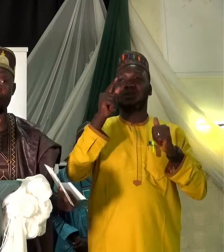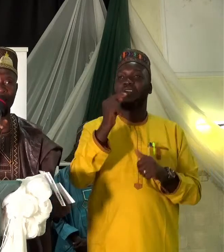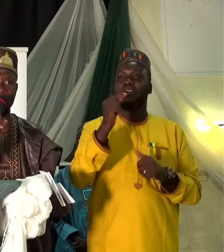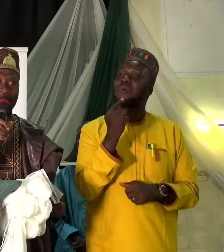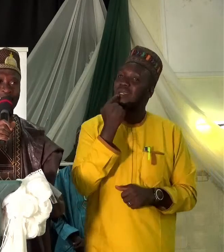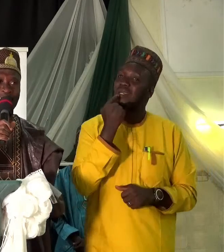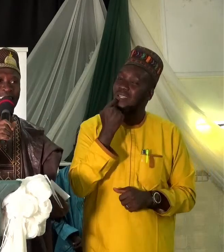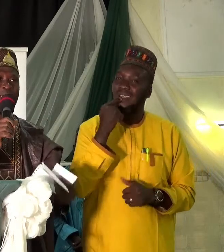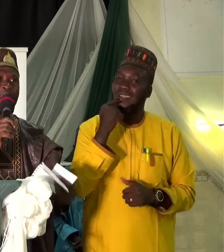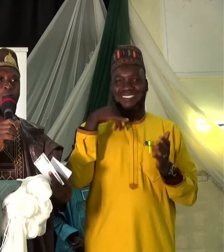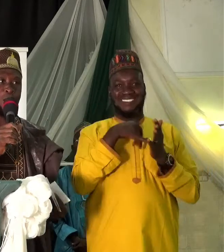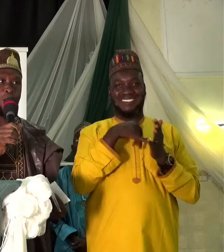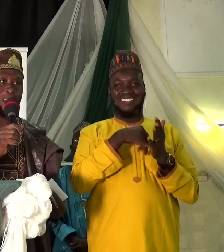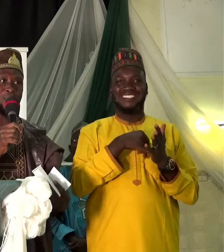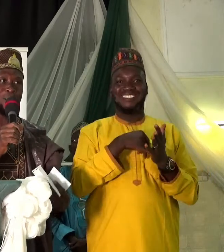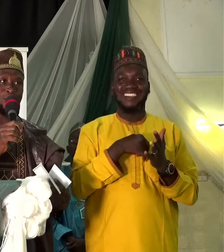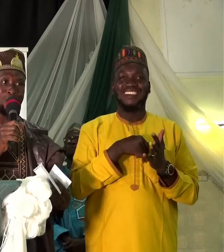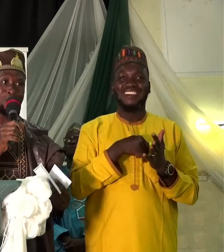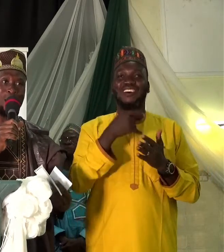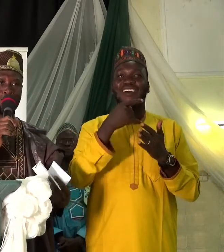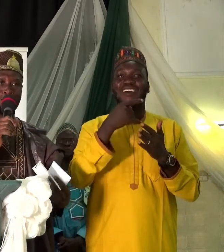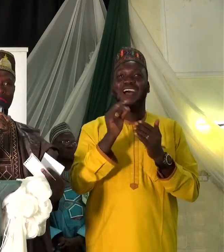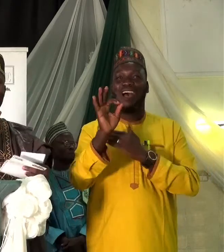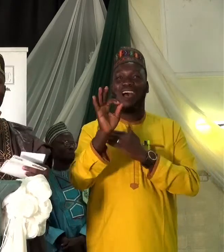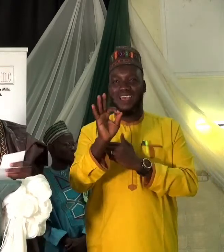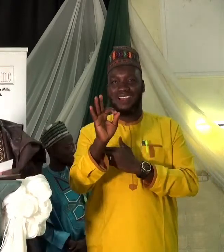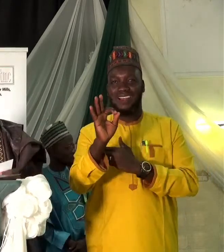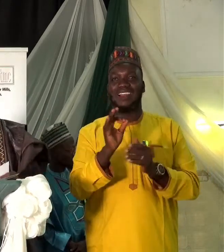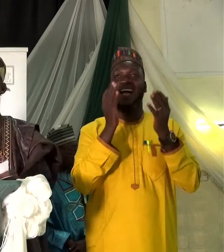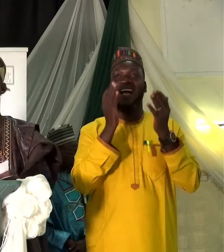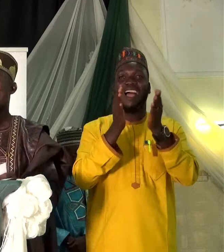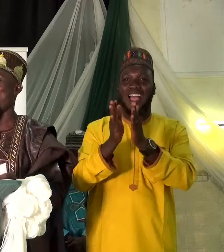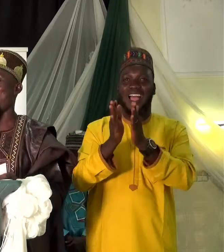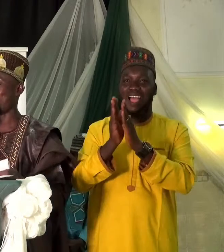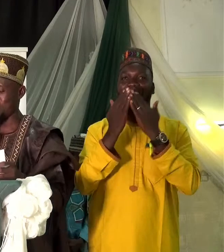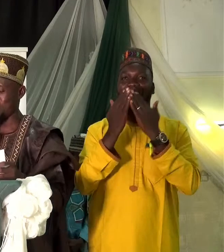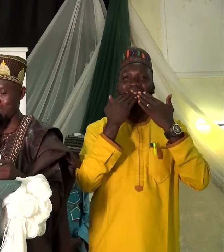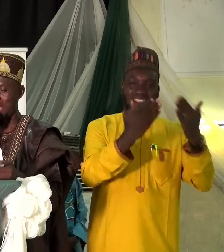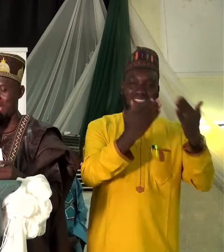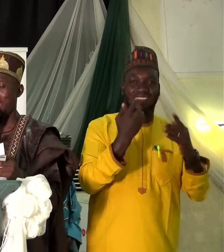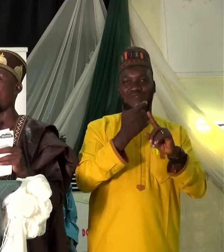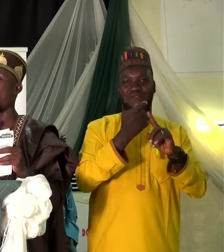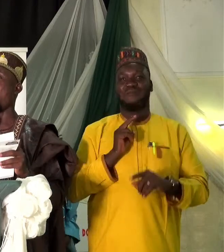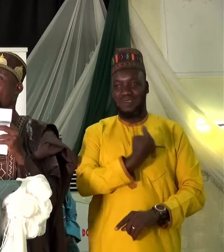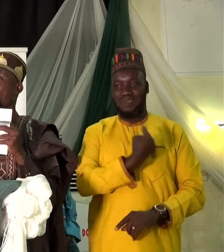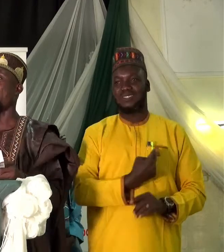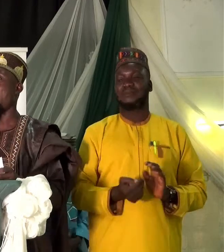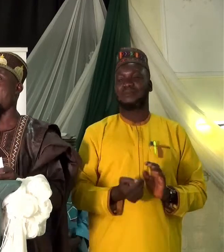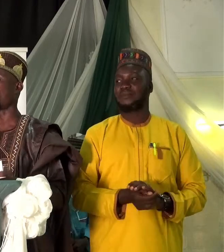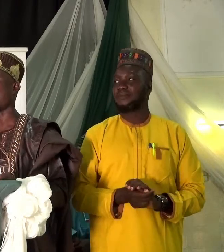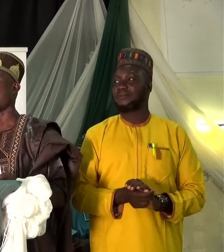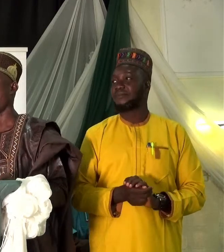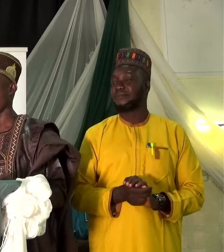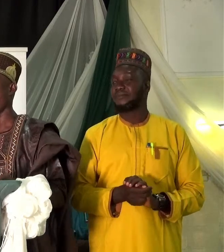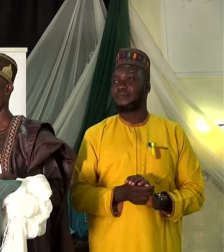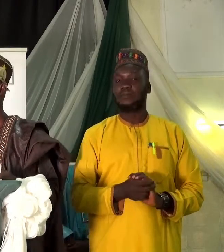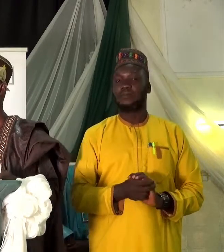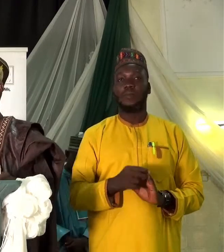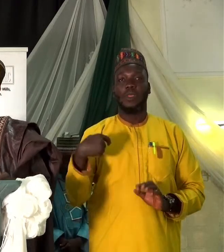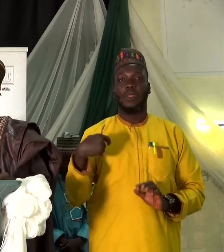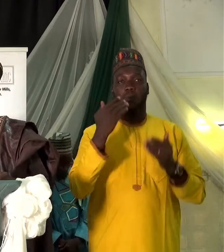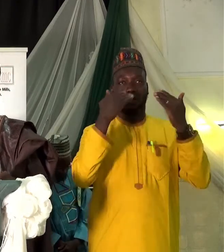ma ope lolu adere ka ma dupe abiye abi dupe fun olorun ba